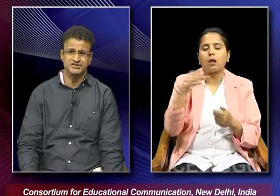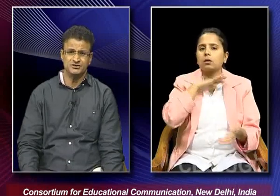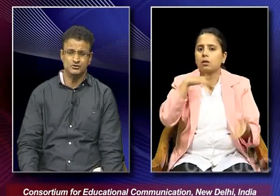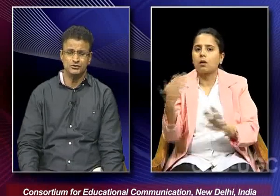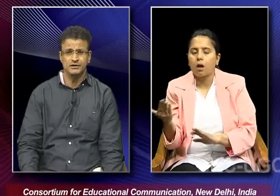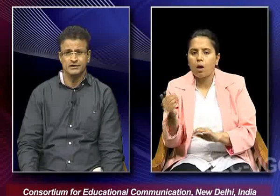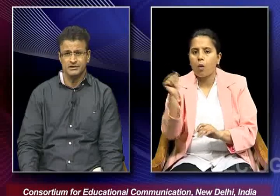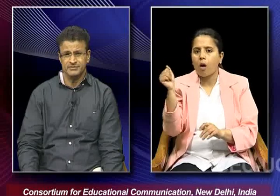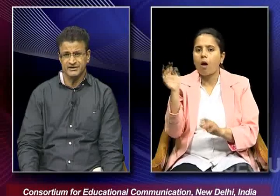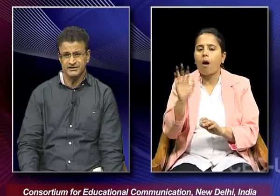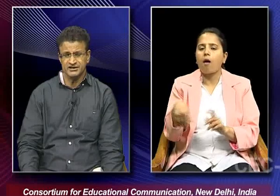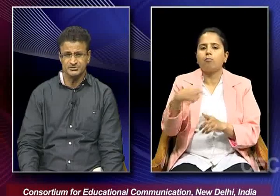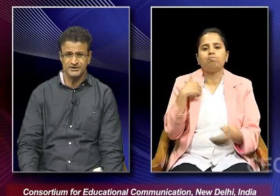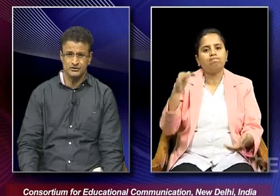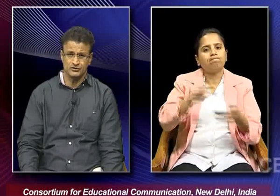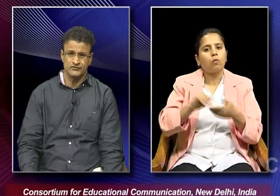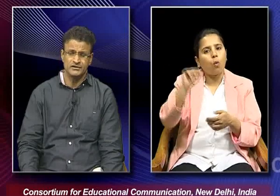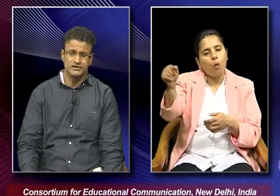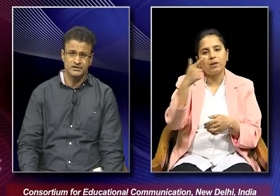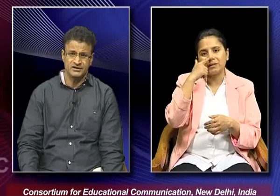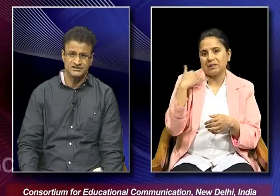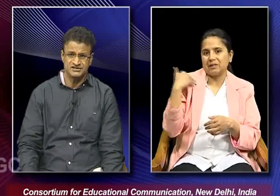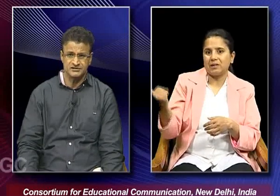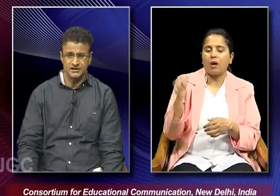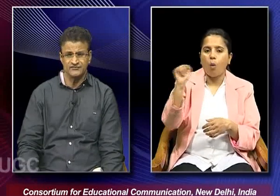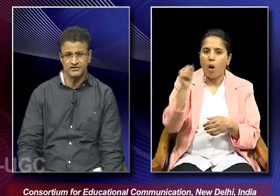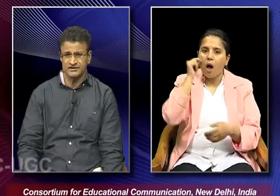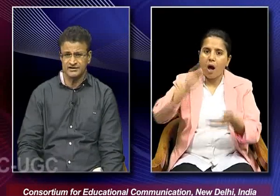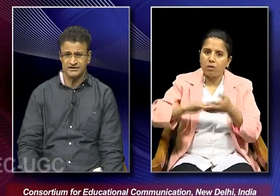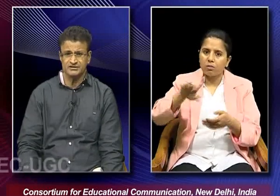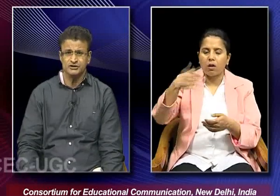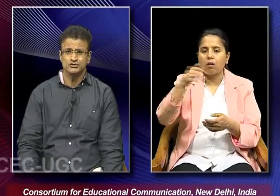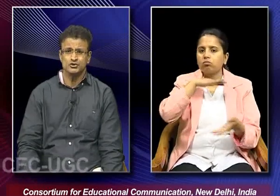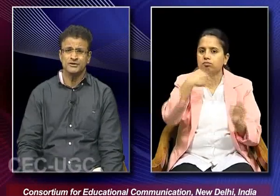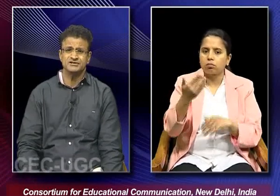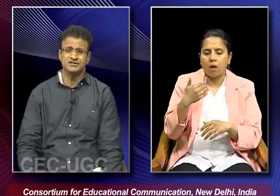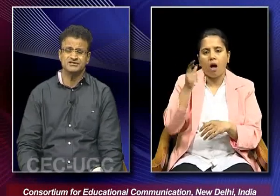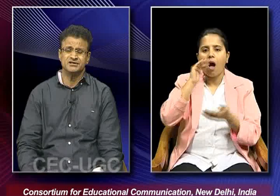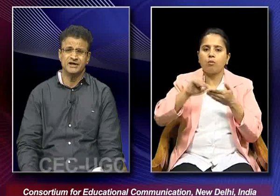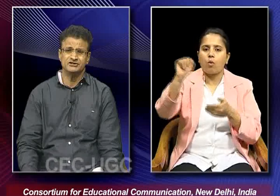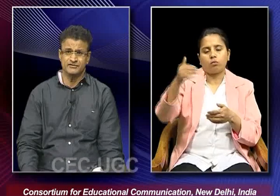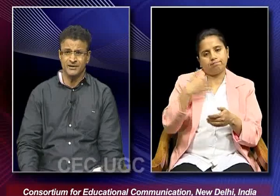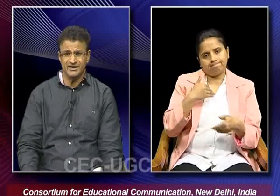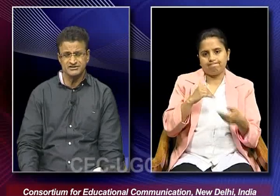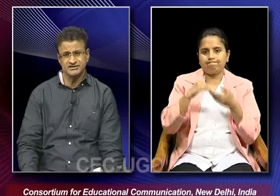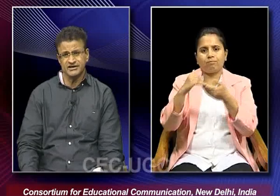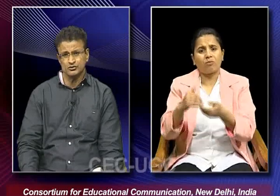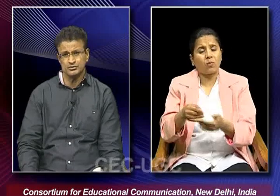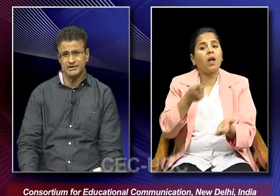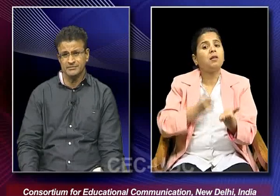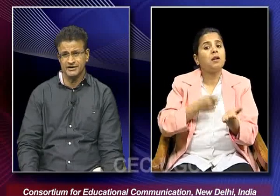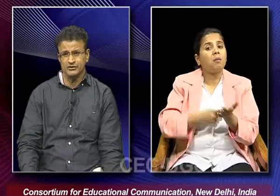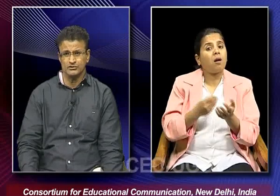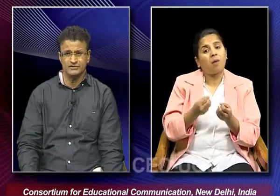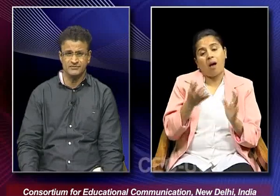and she had to marry the husband of her sister after her death. So such kinds of demands, they are also